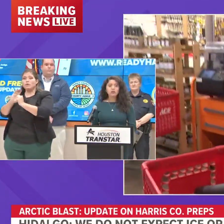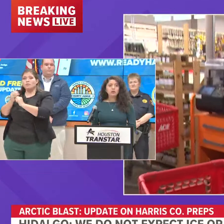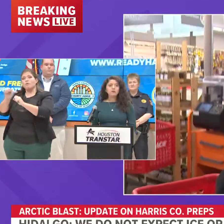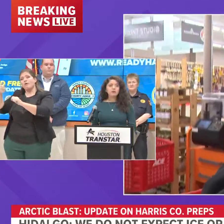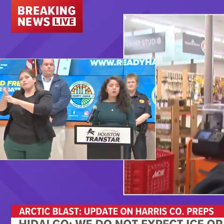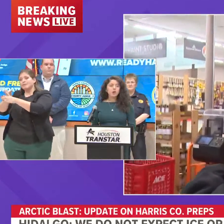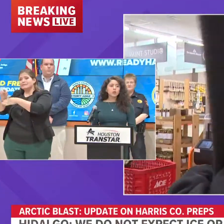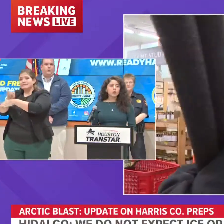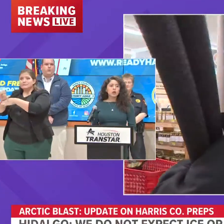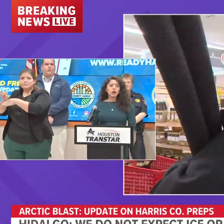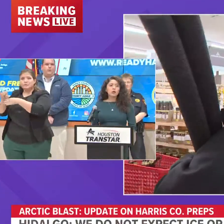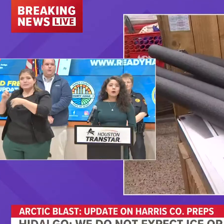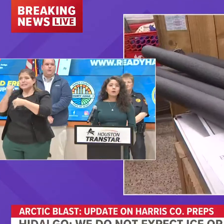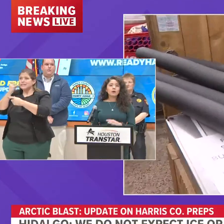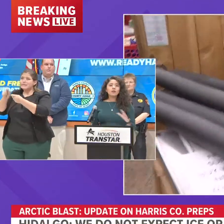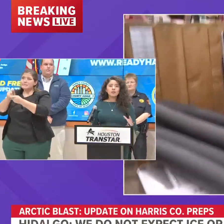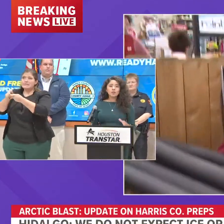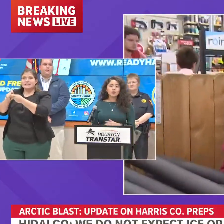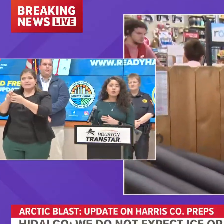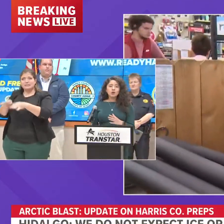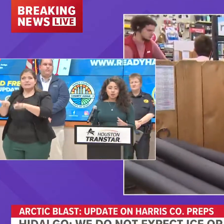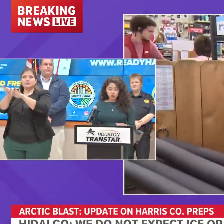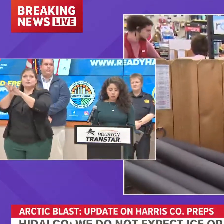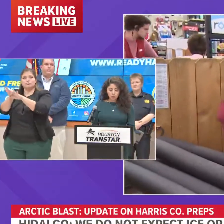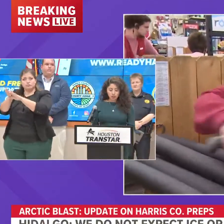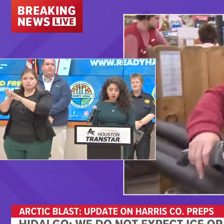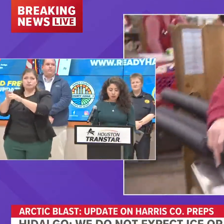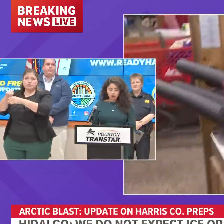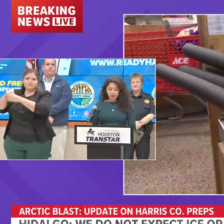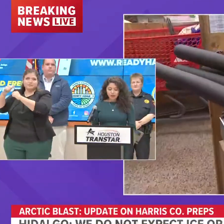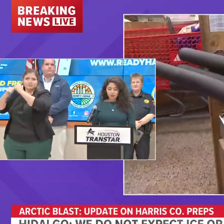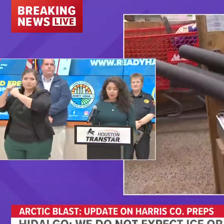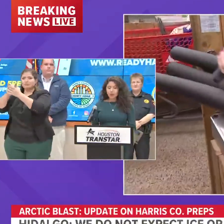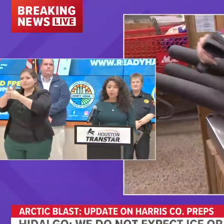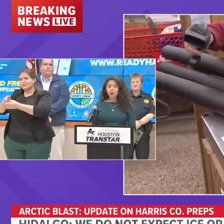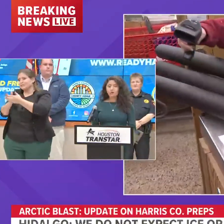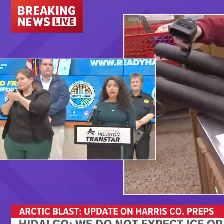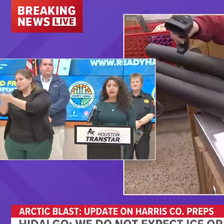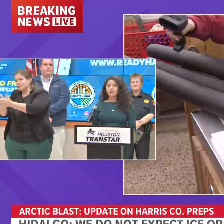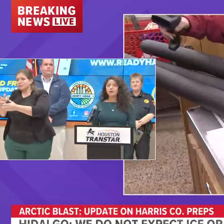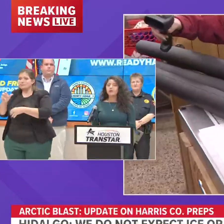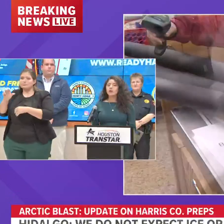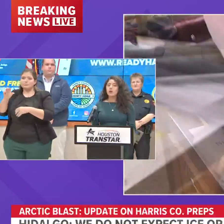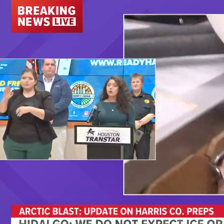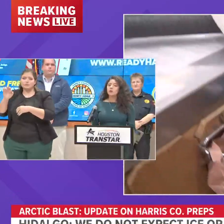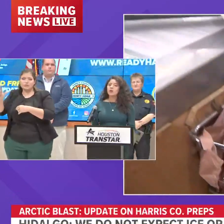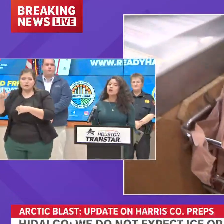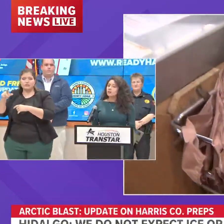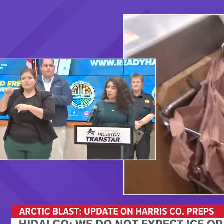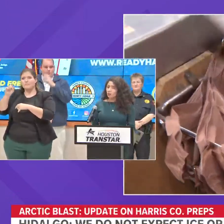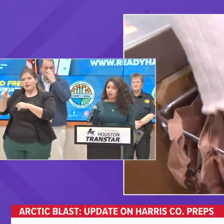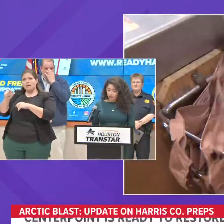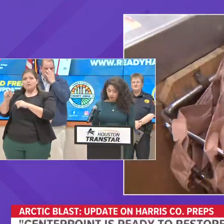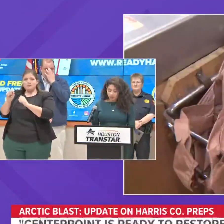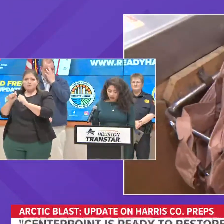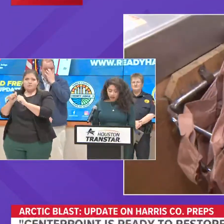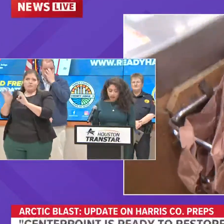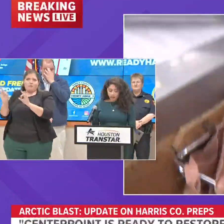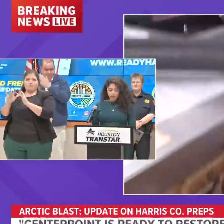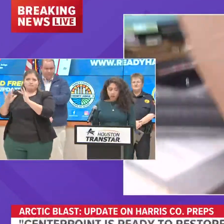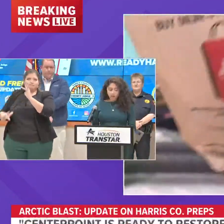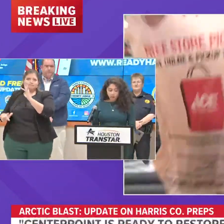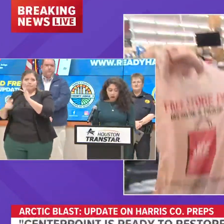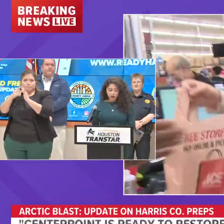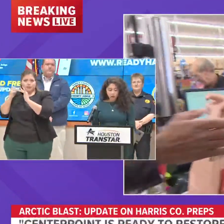certain critical infrastructure around our industry along the ship channel that needs to come offline because of the cold, they're working on